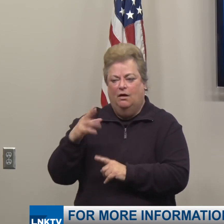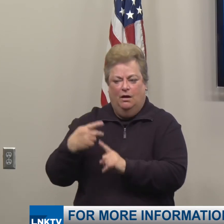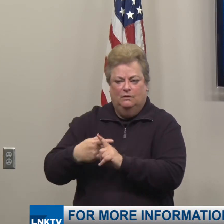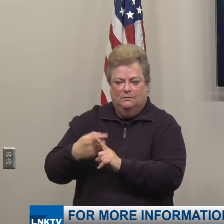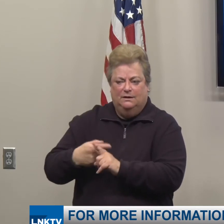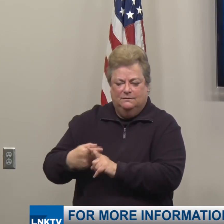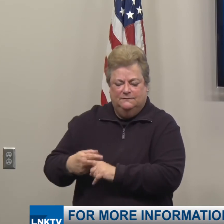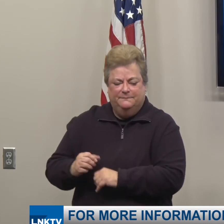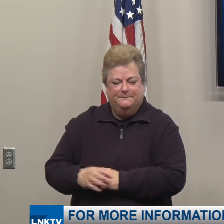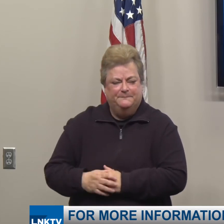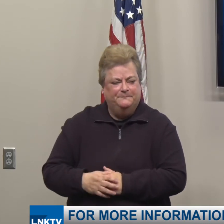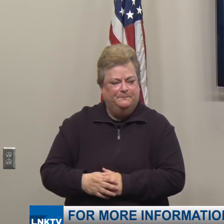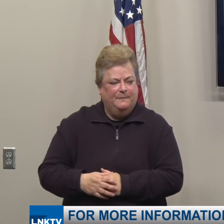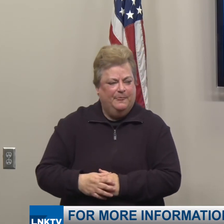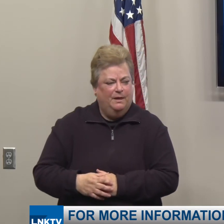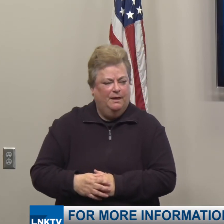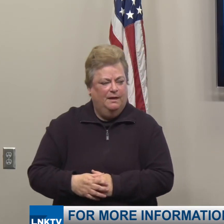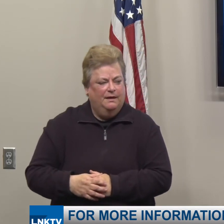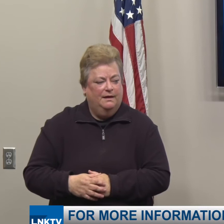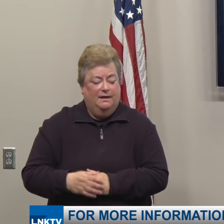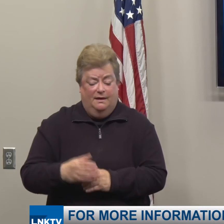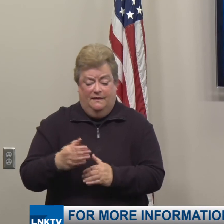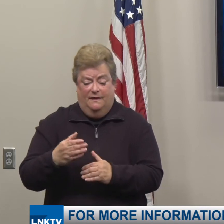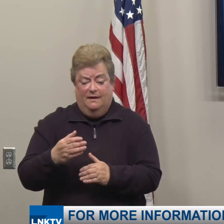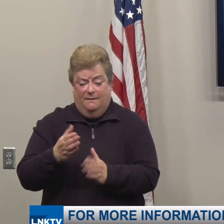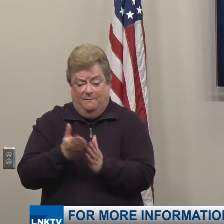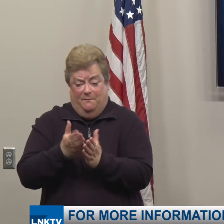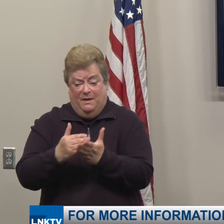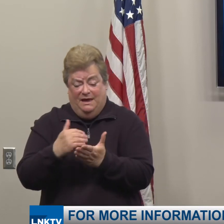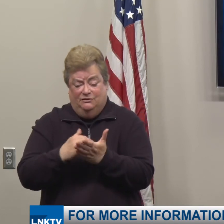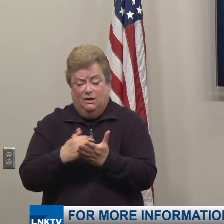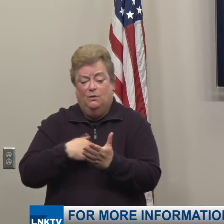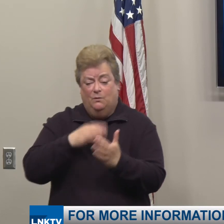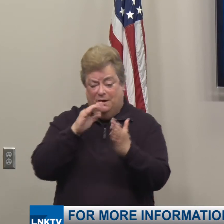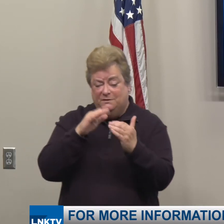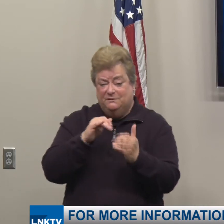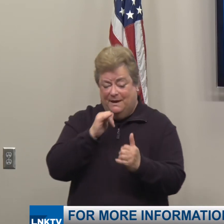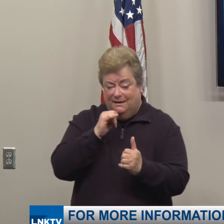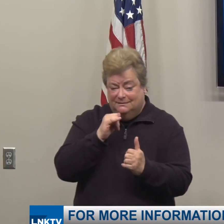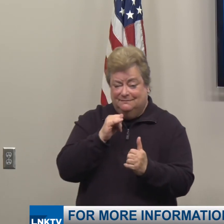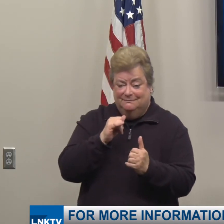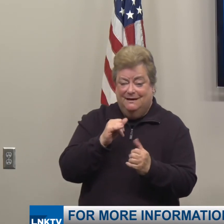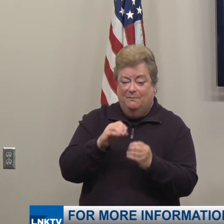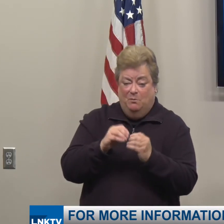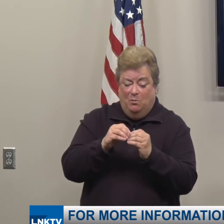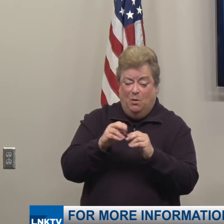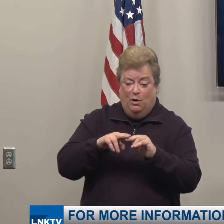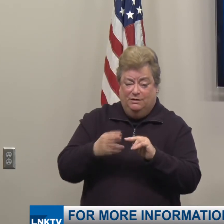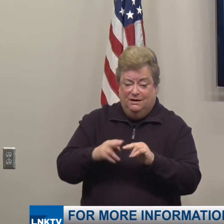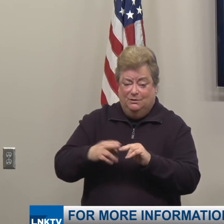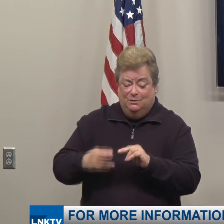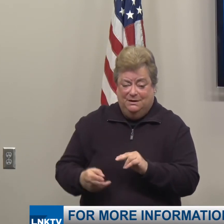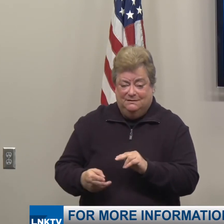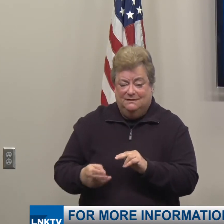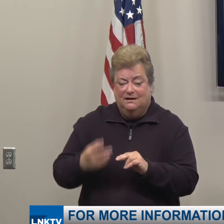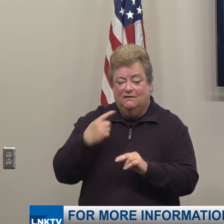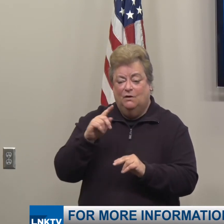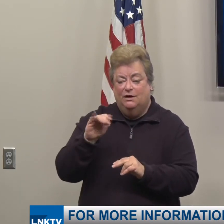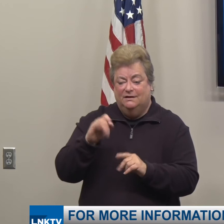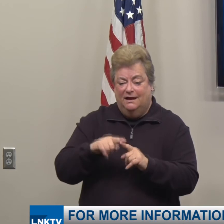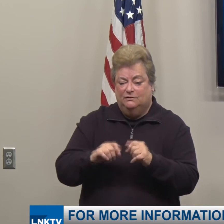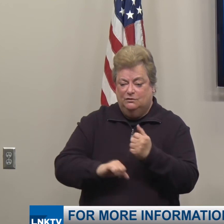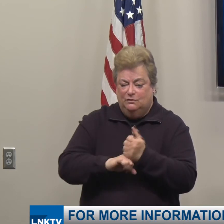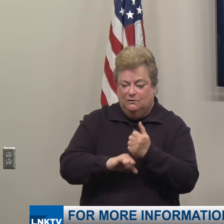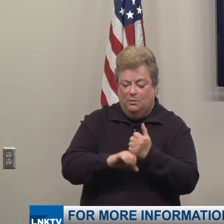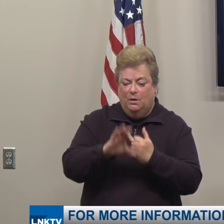example. In the upcoming budget, we anticipate additional decreases in revenue for taxes to support 911